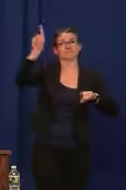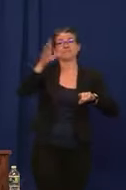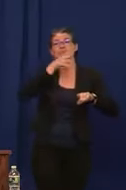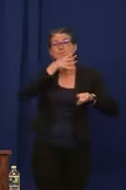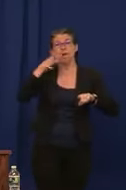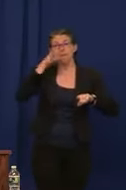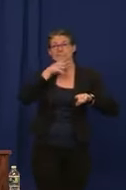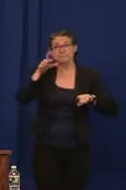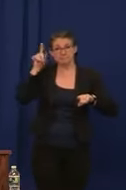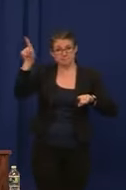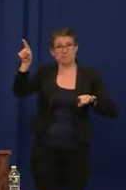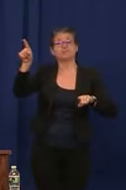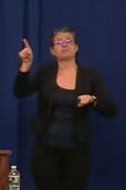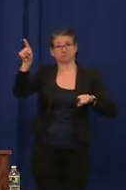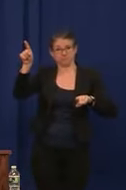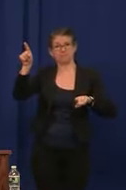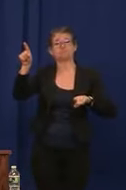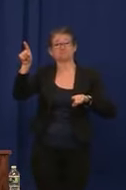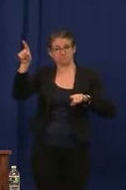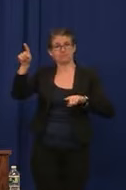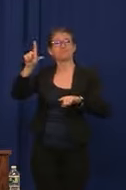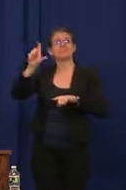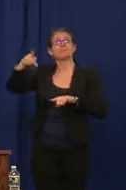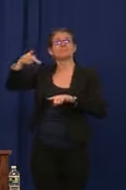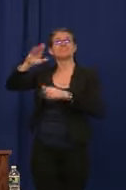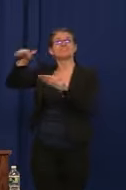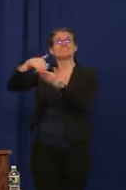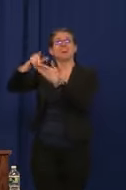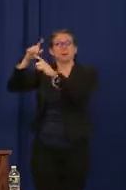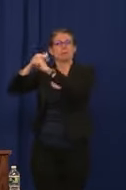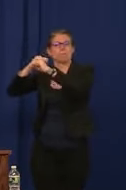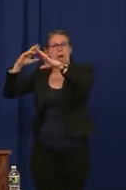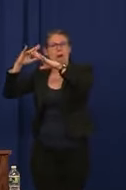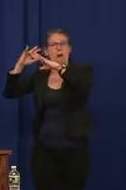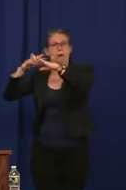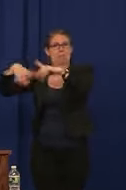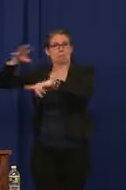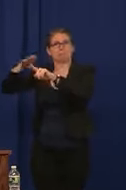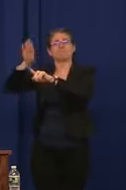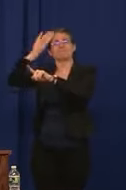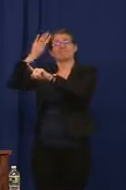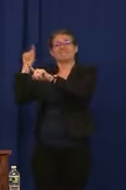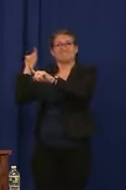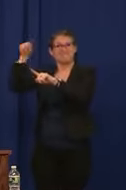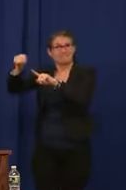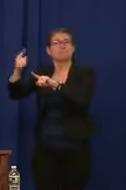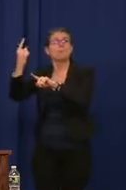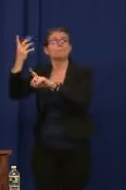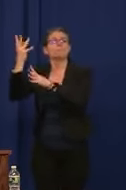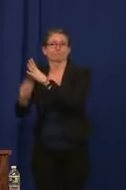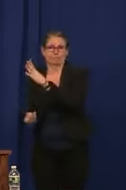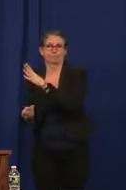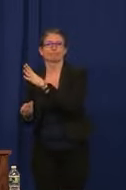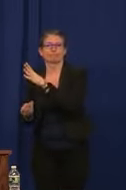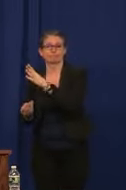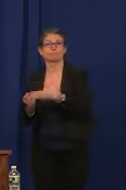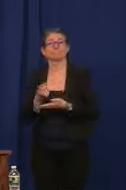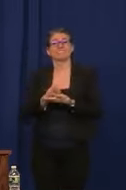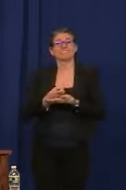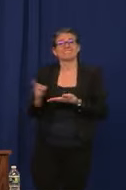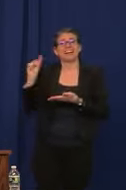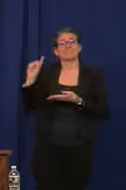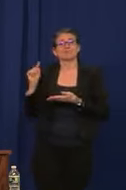Bell. Last Friday night, Larry Lord, the hero who saved countless people in that